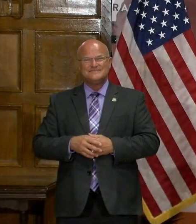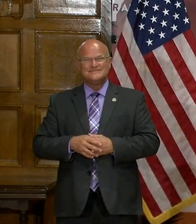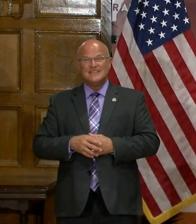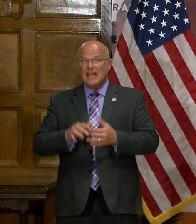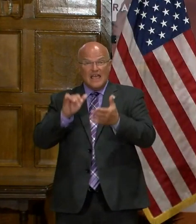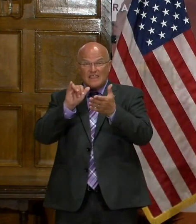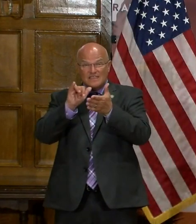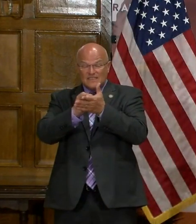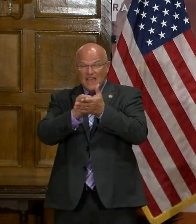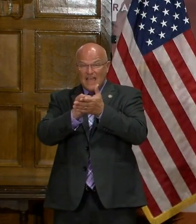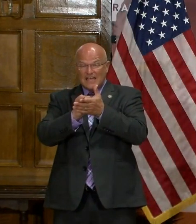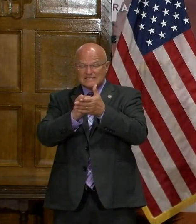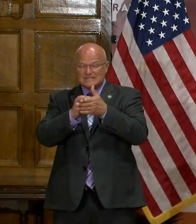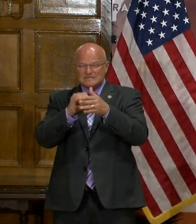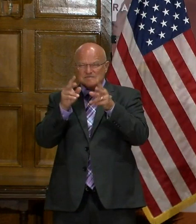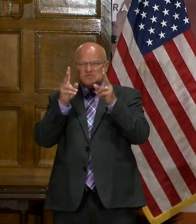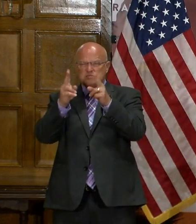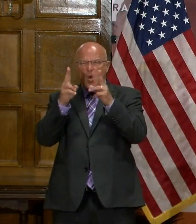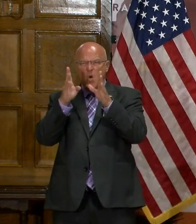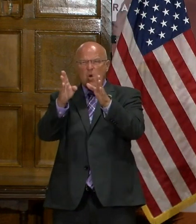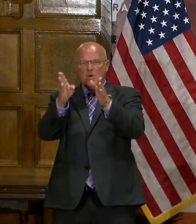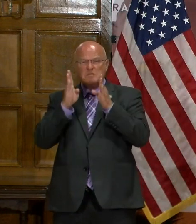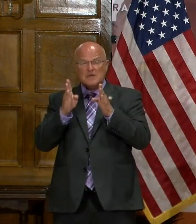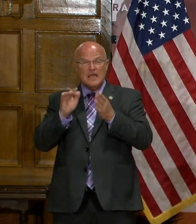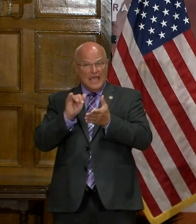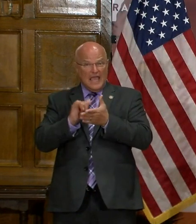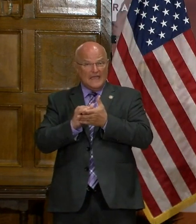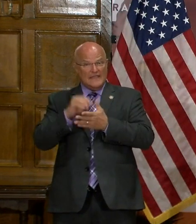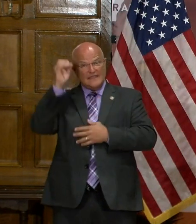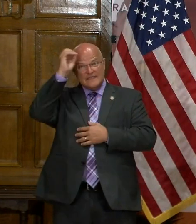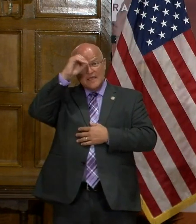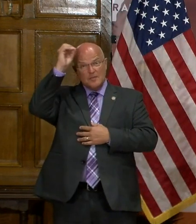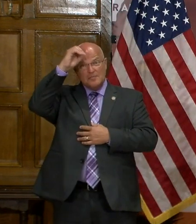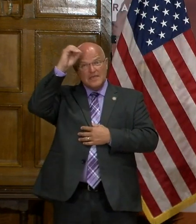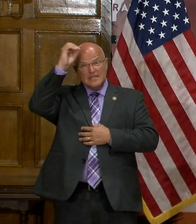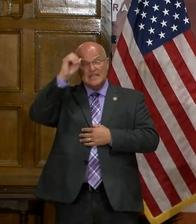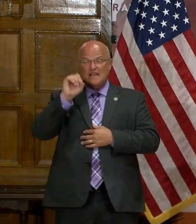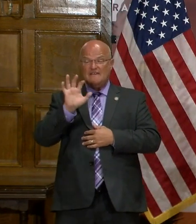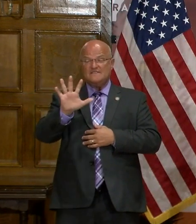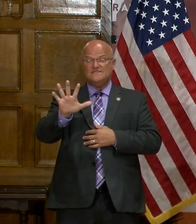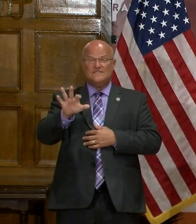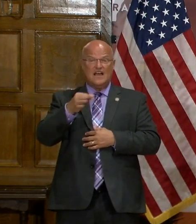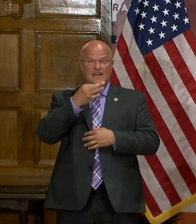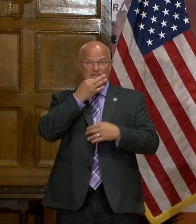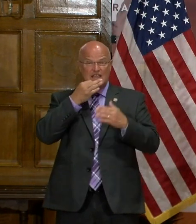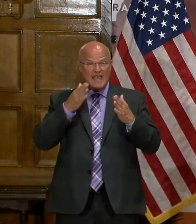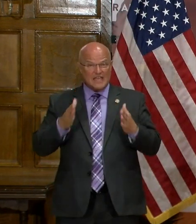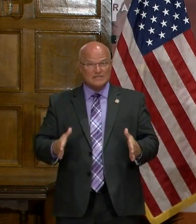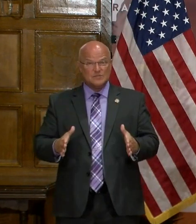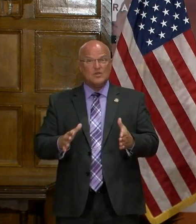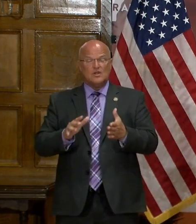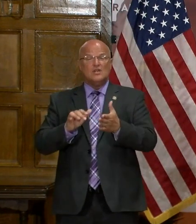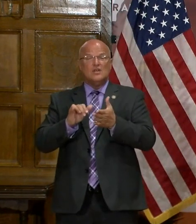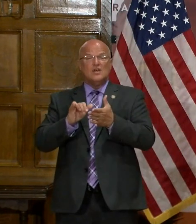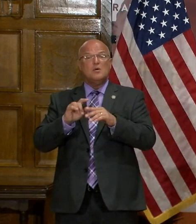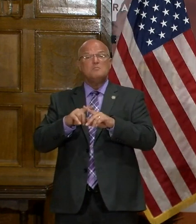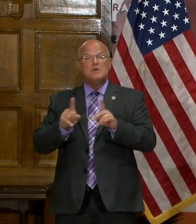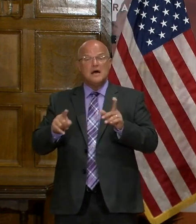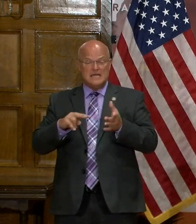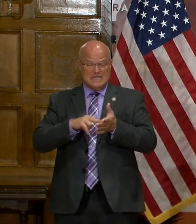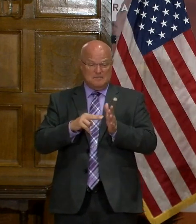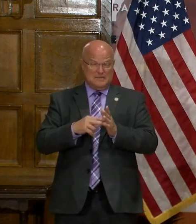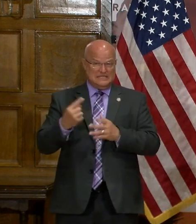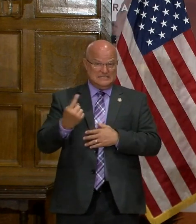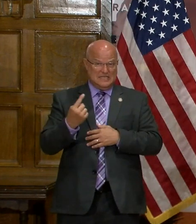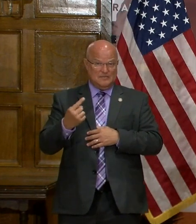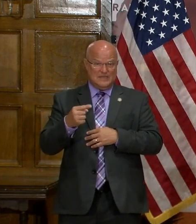That's just a short snippet, and I understand that that's the opinion of 5 experts, but it means